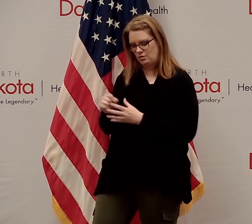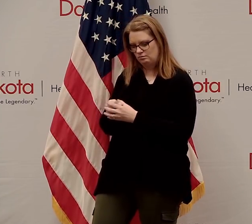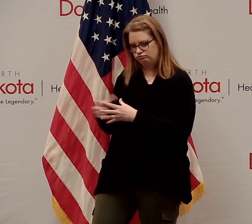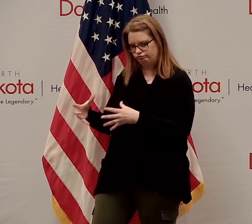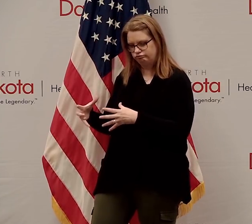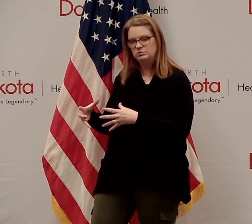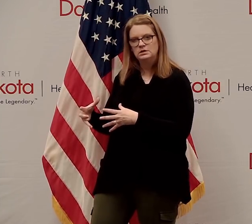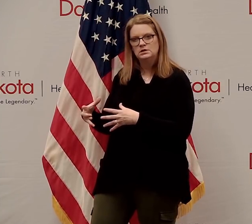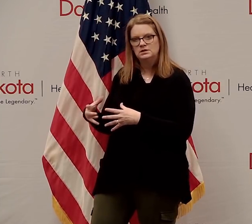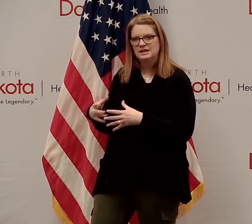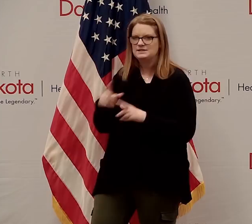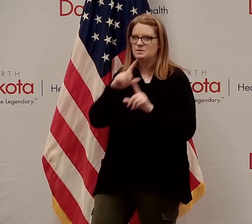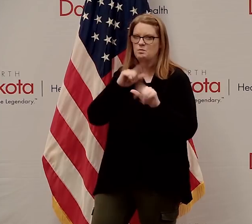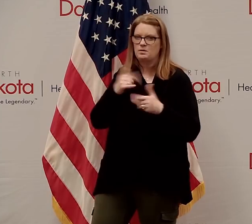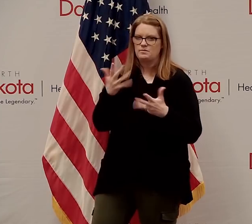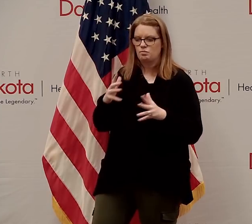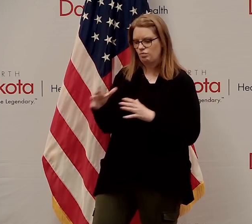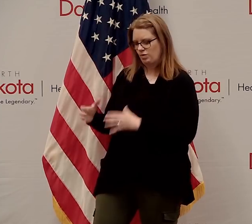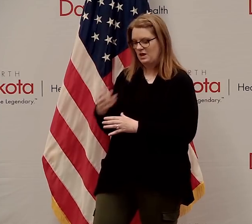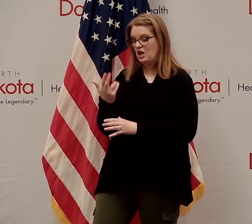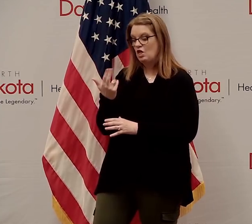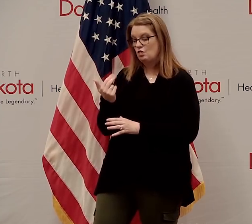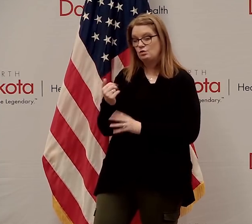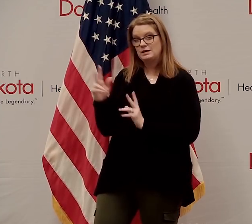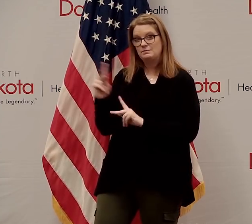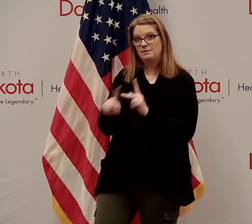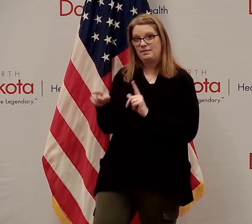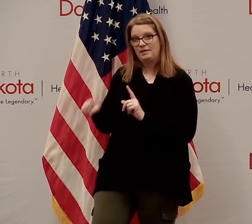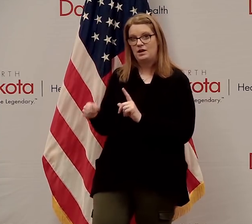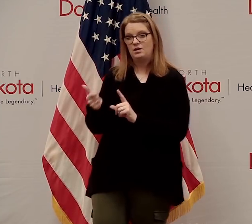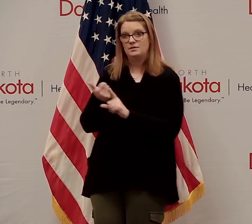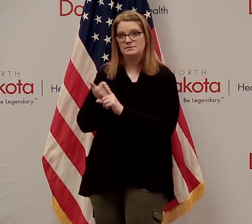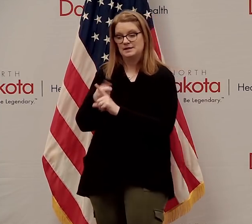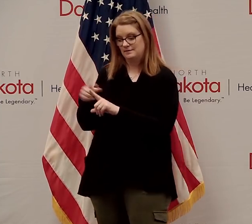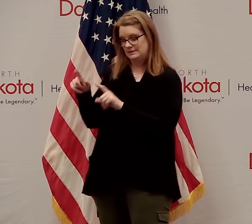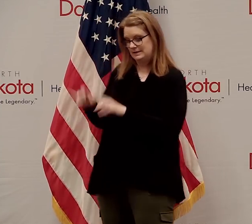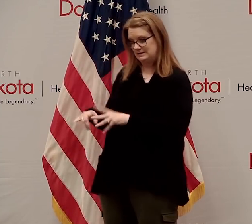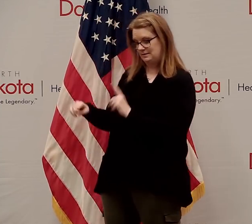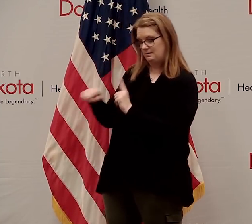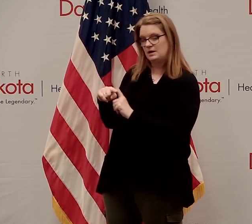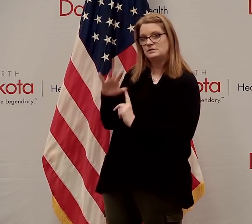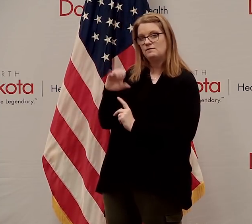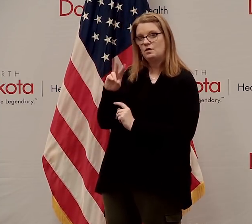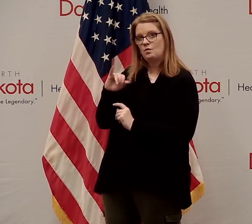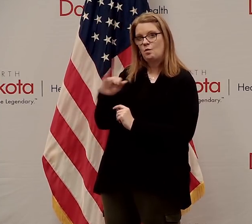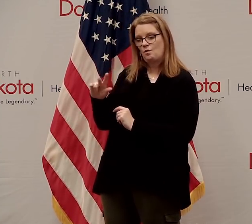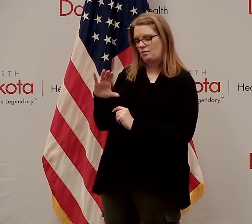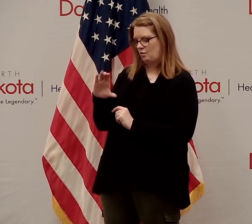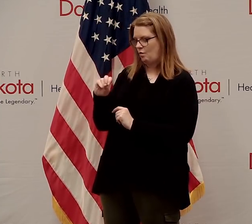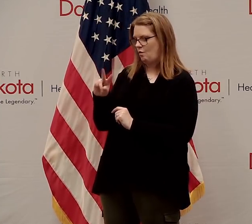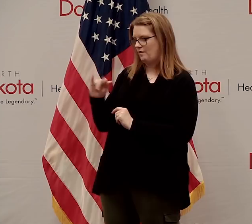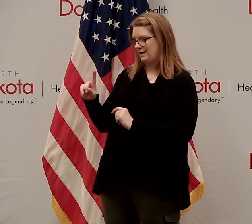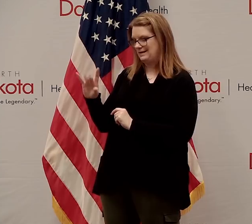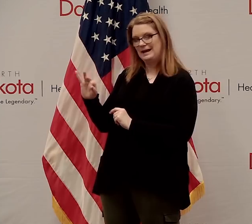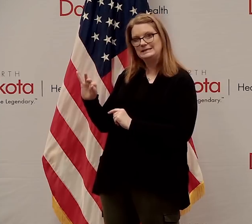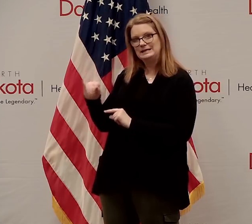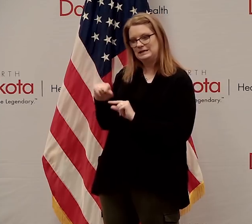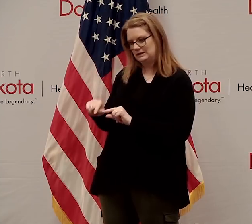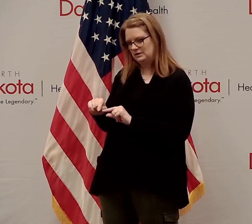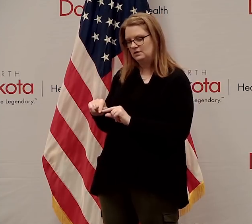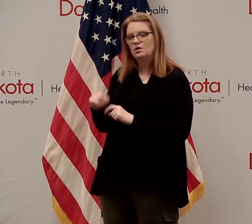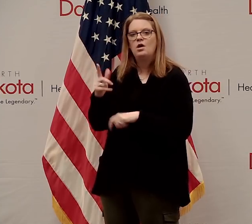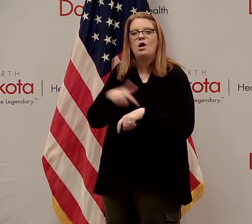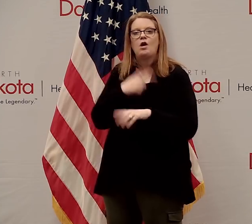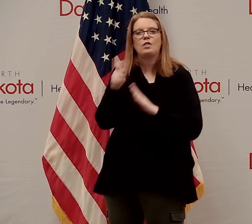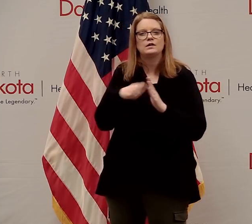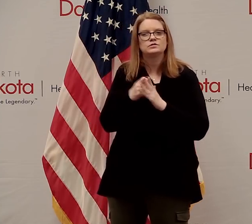we're sharing it here. 13 individuals there have tested positive for COVID-19. Our long-term rapid